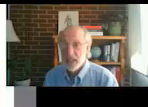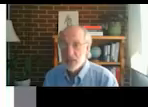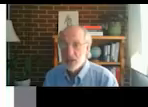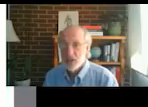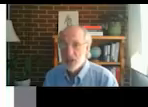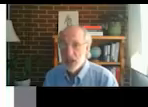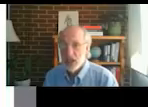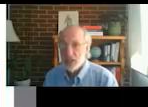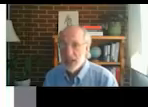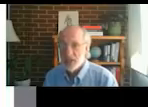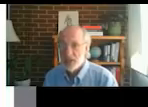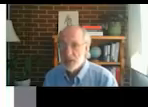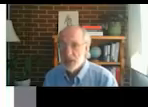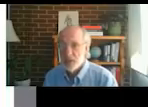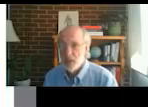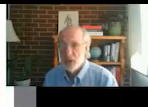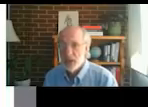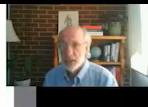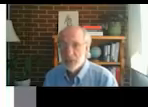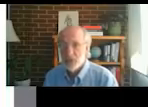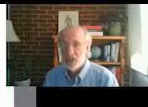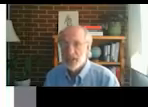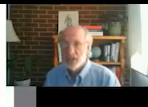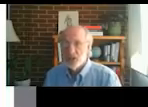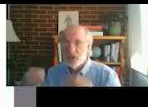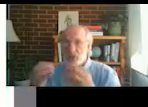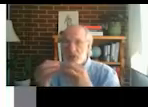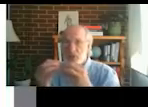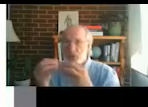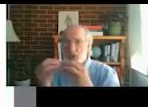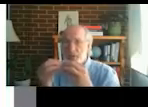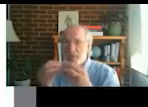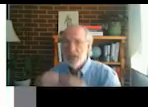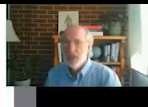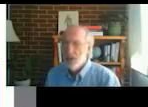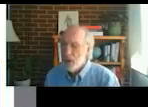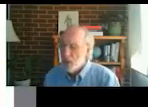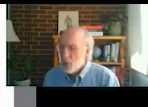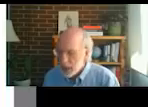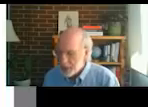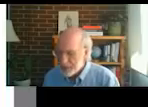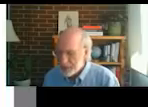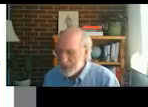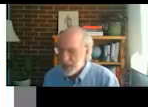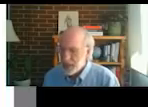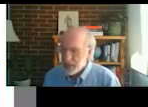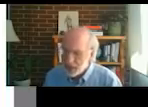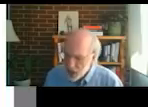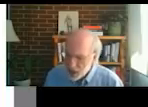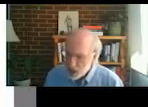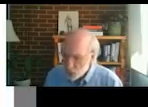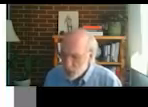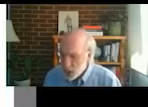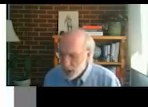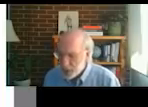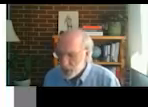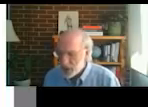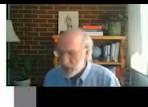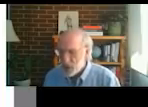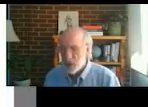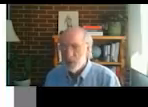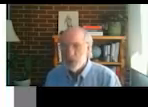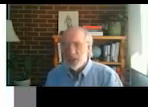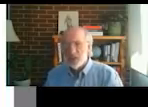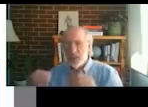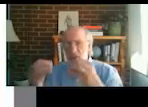sign language to ask for what they want. And the first sign they taught was more. Well, the child often